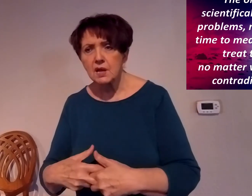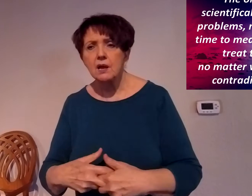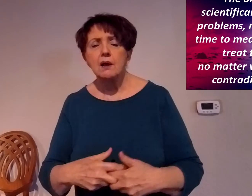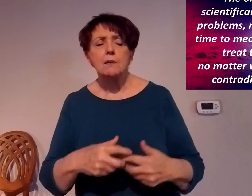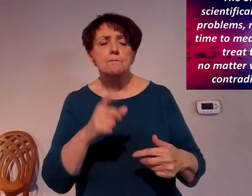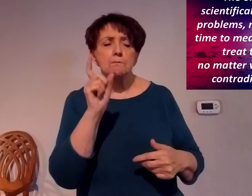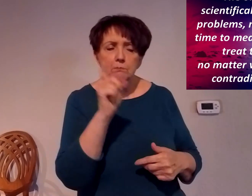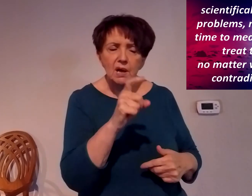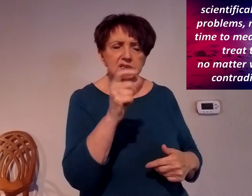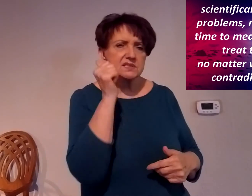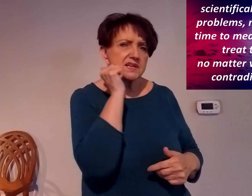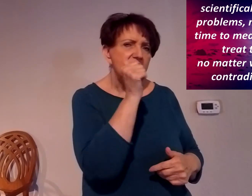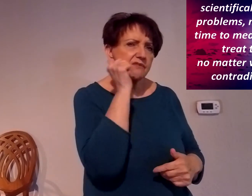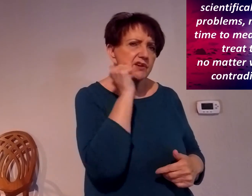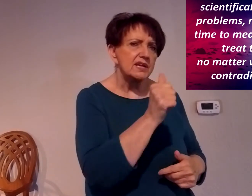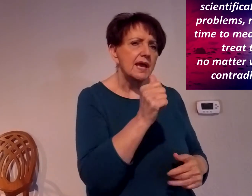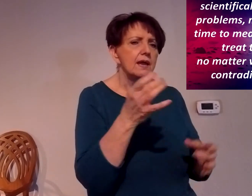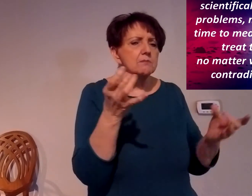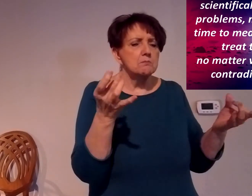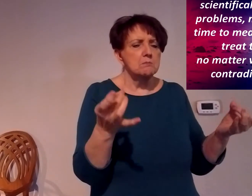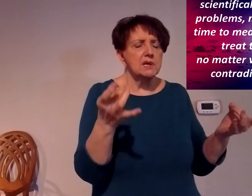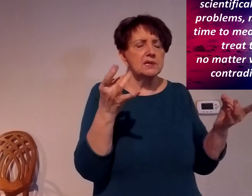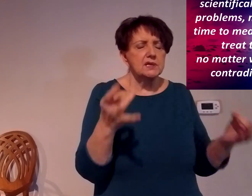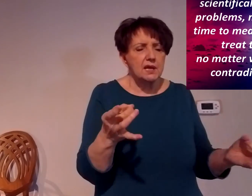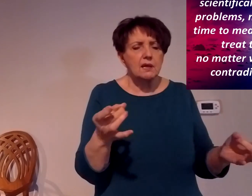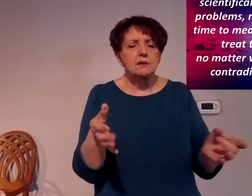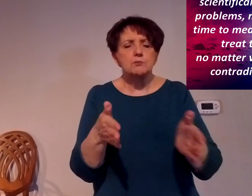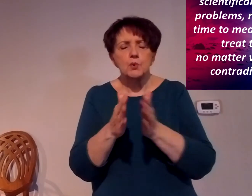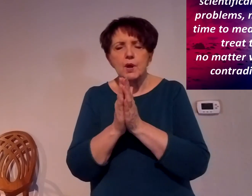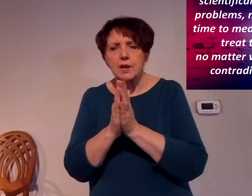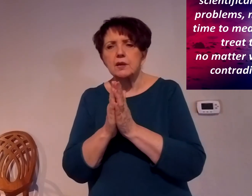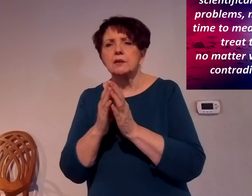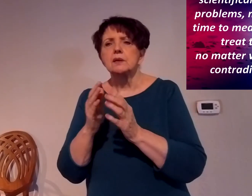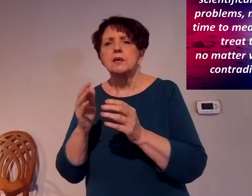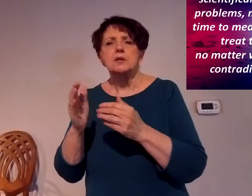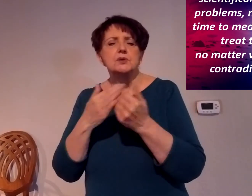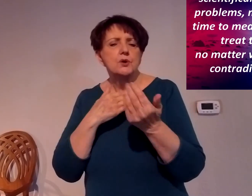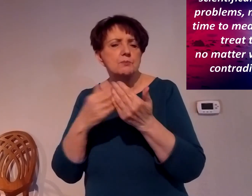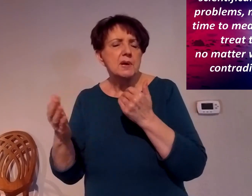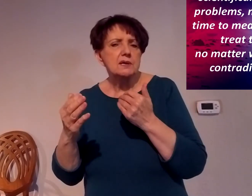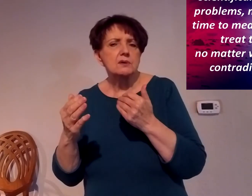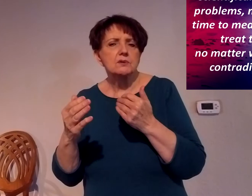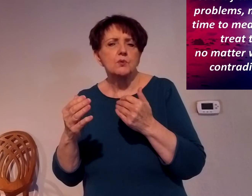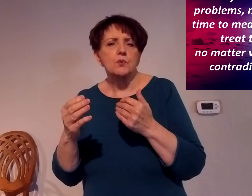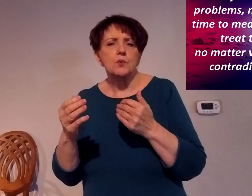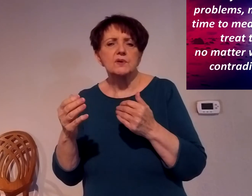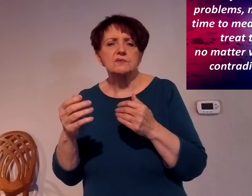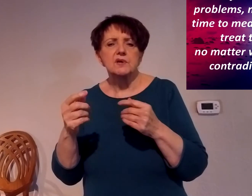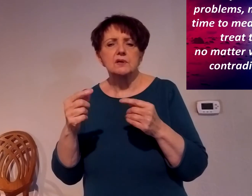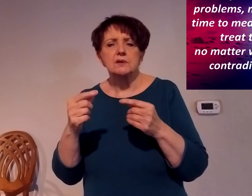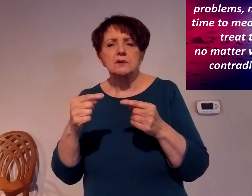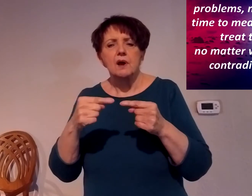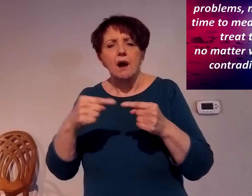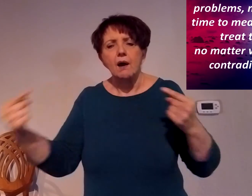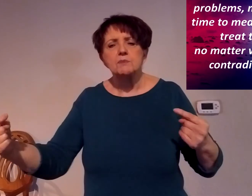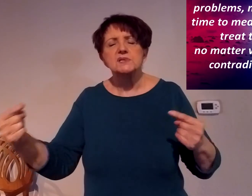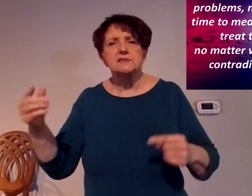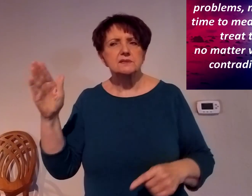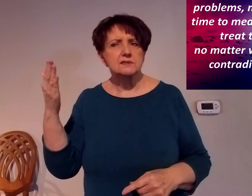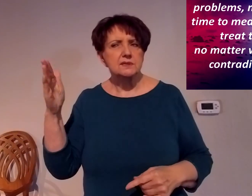to meditate and mentally treat the condition, no matter what the apparent contradictions might